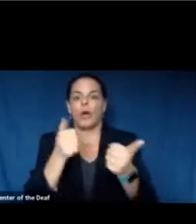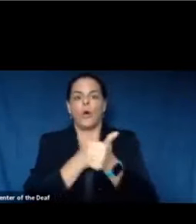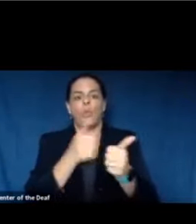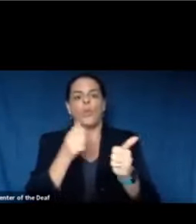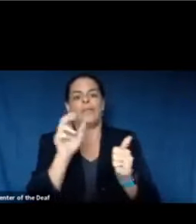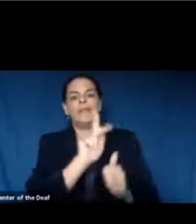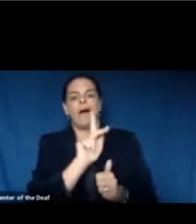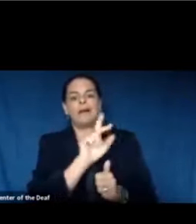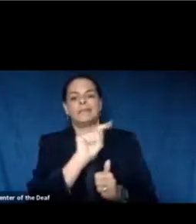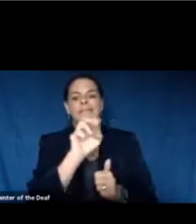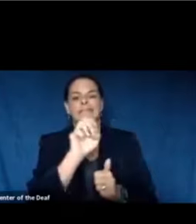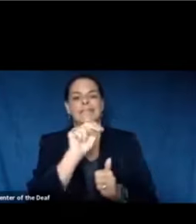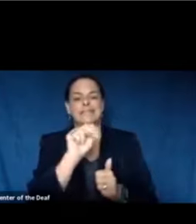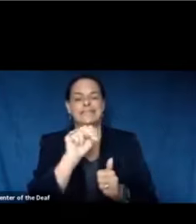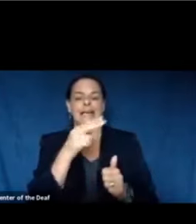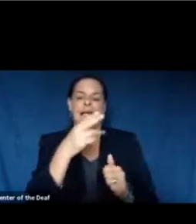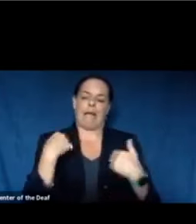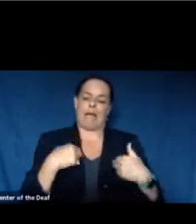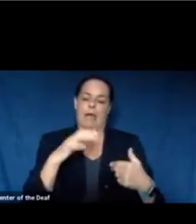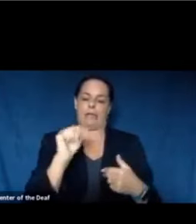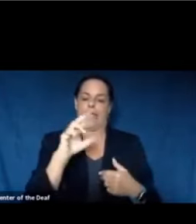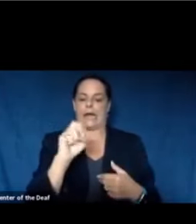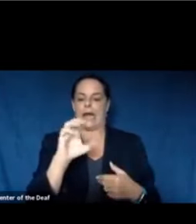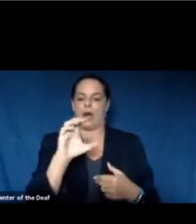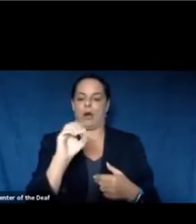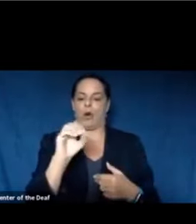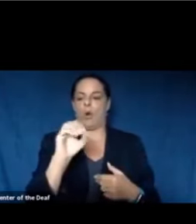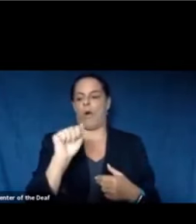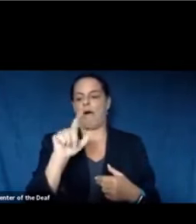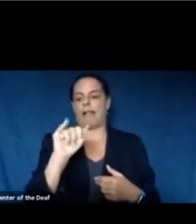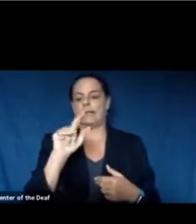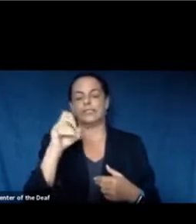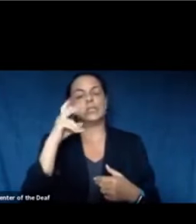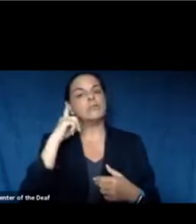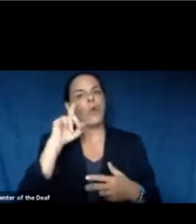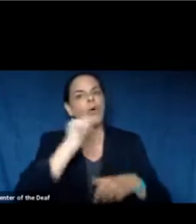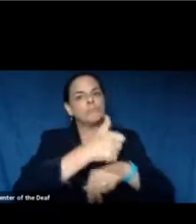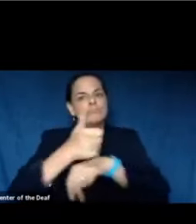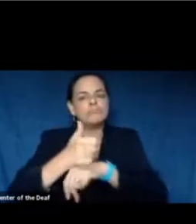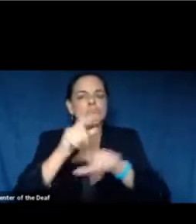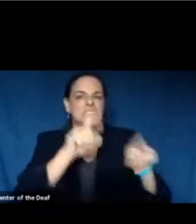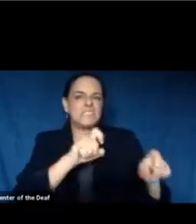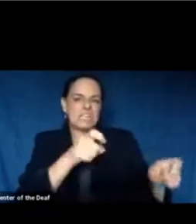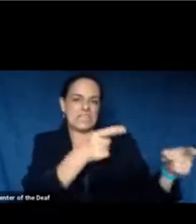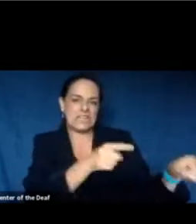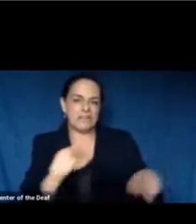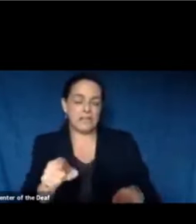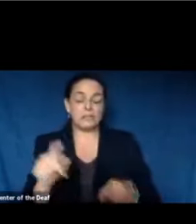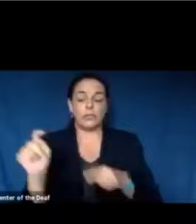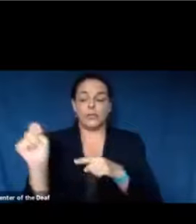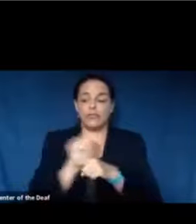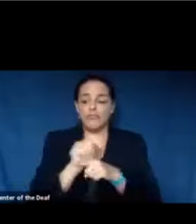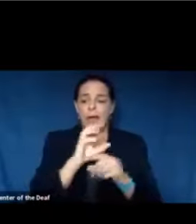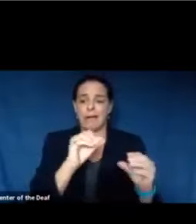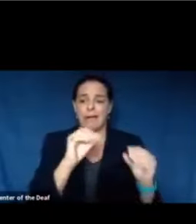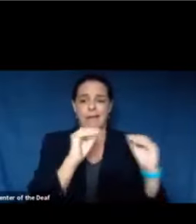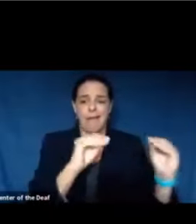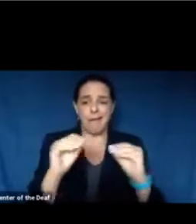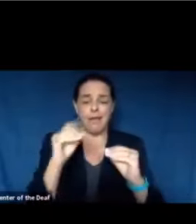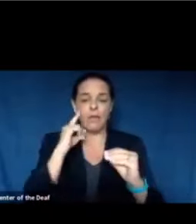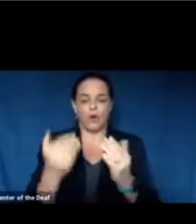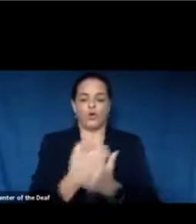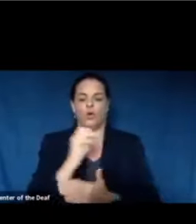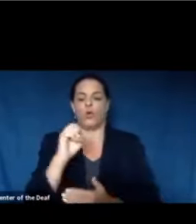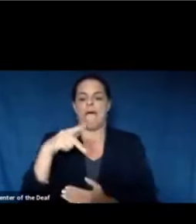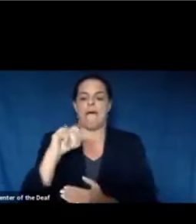Coalition, providing planning and logistical support for our testing events, conducting training and education for new EPI response team